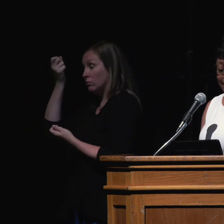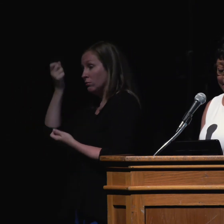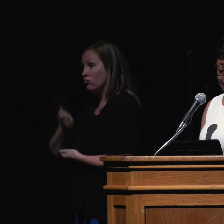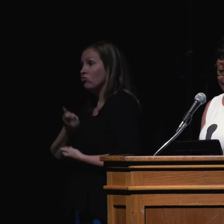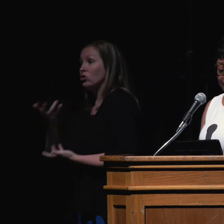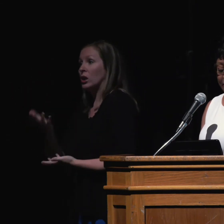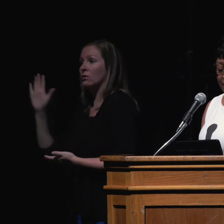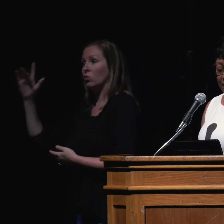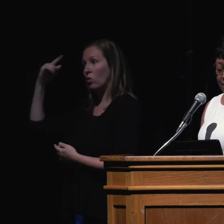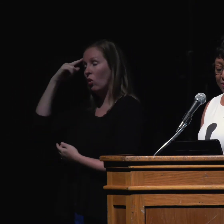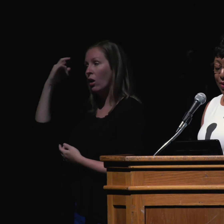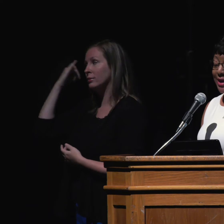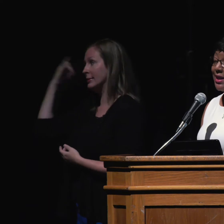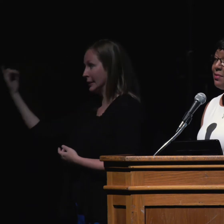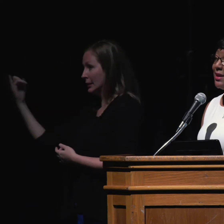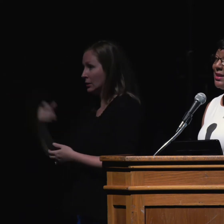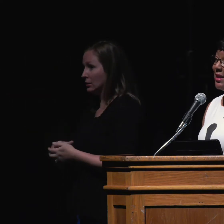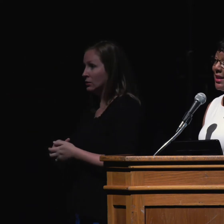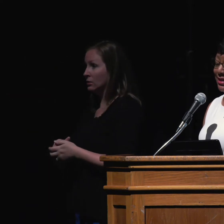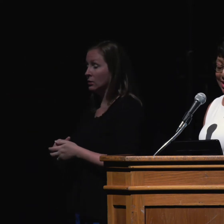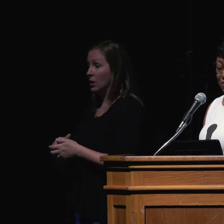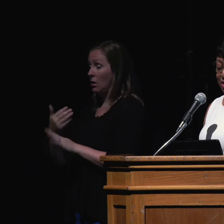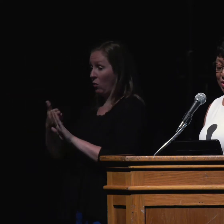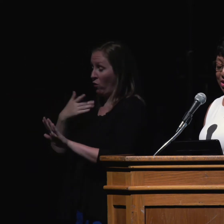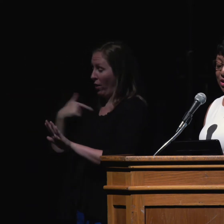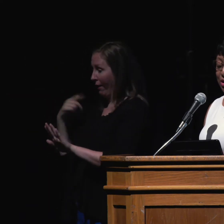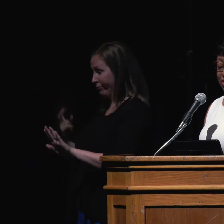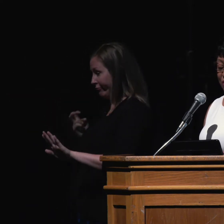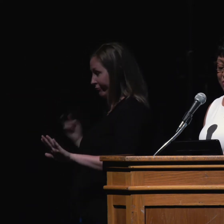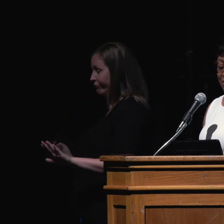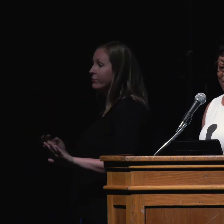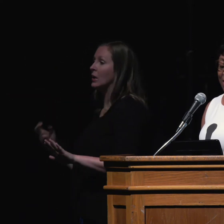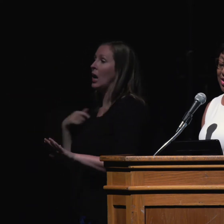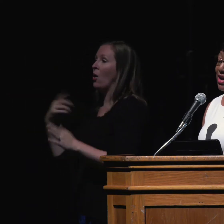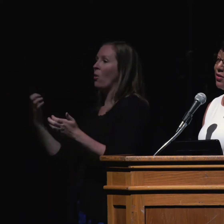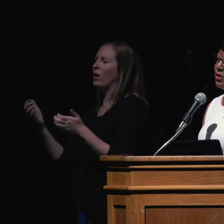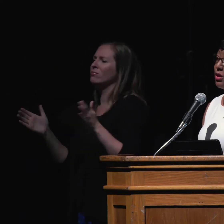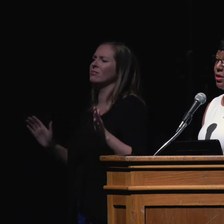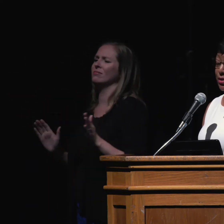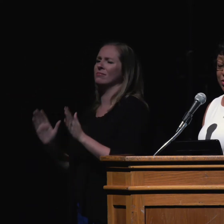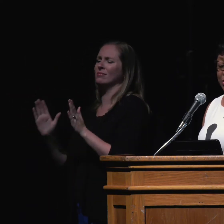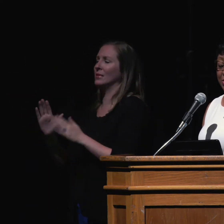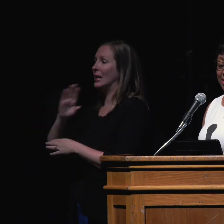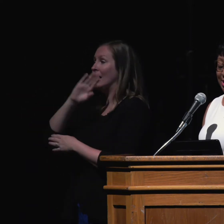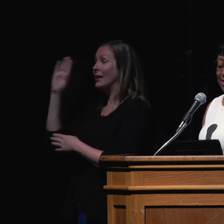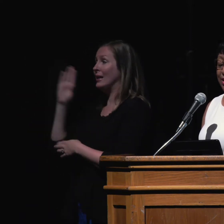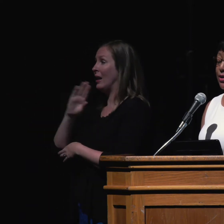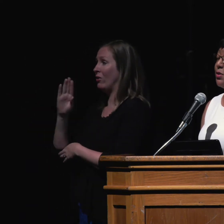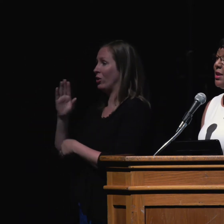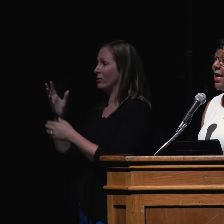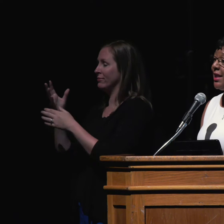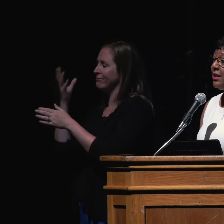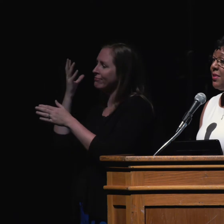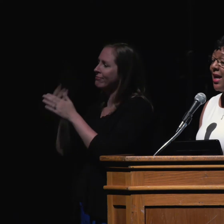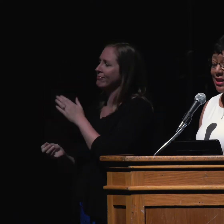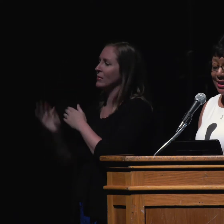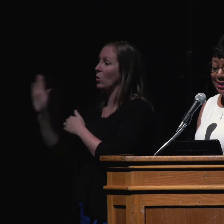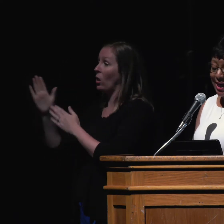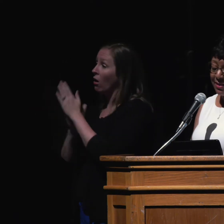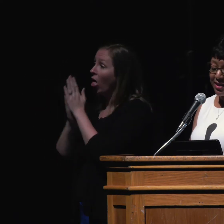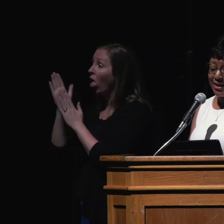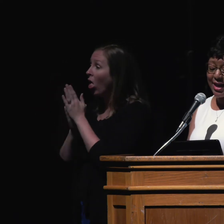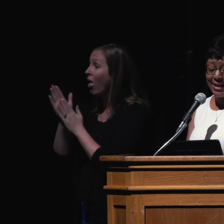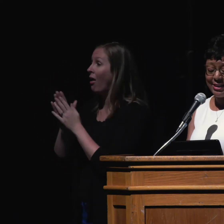and ideas. Before I take my seat, I want to encourage you never to lose your sense of enthusiasm and